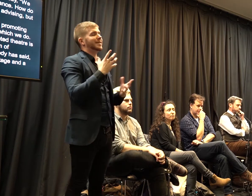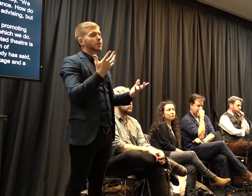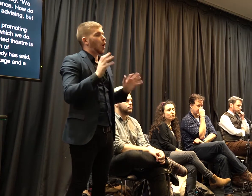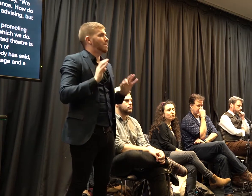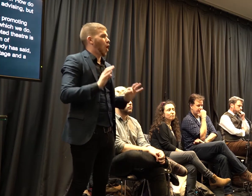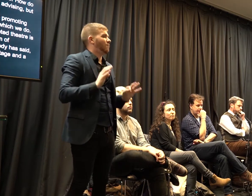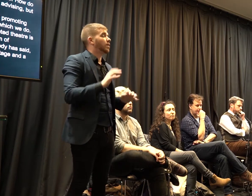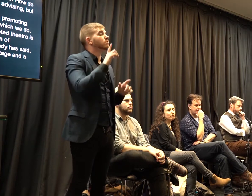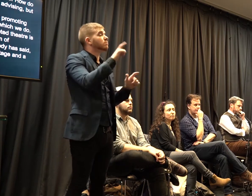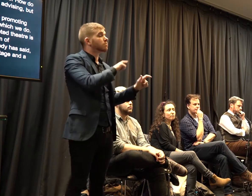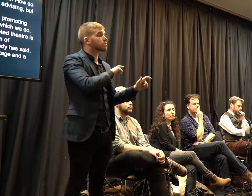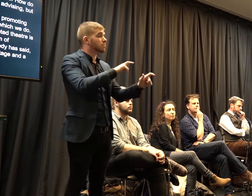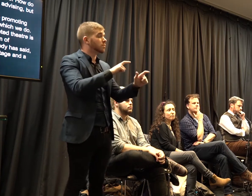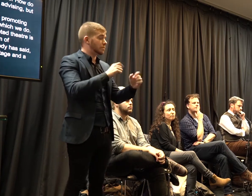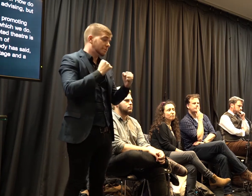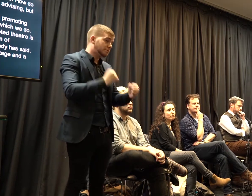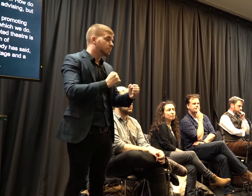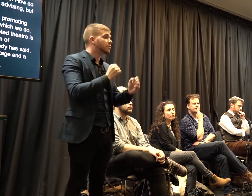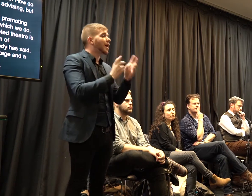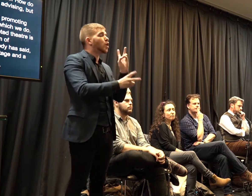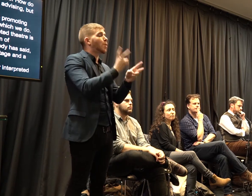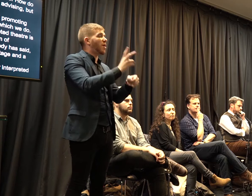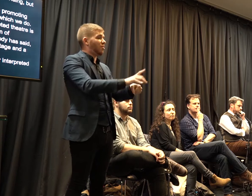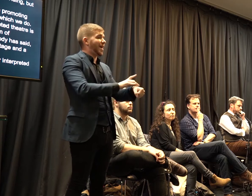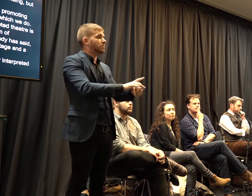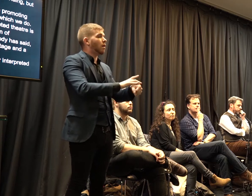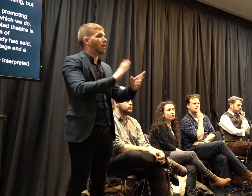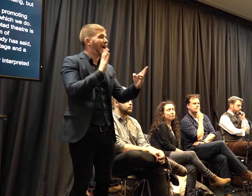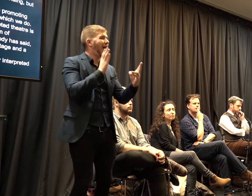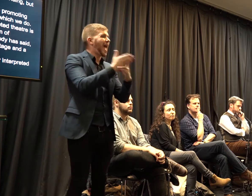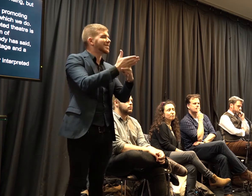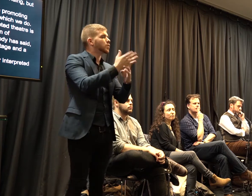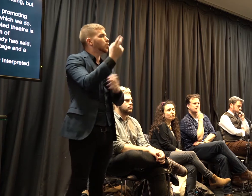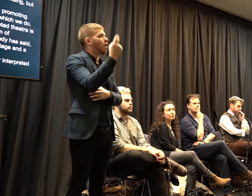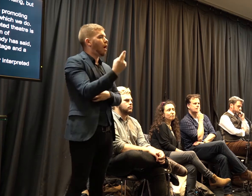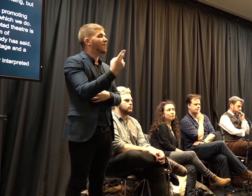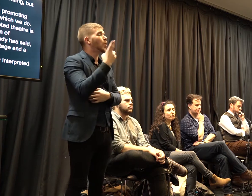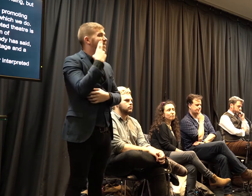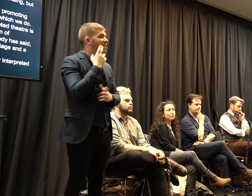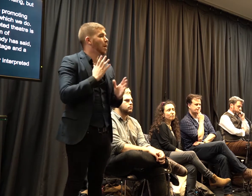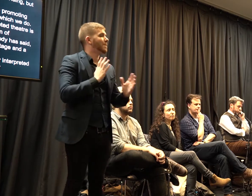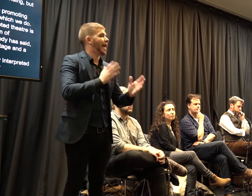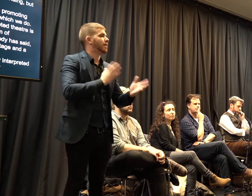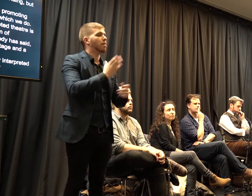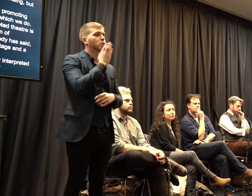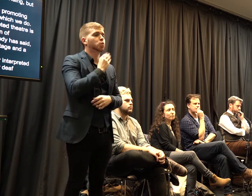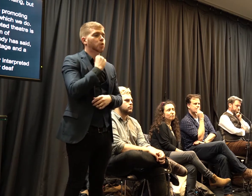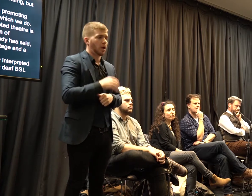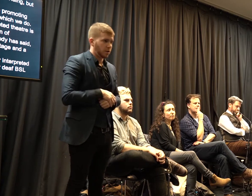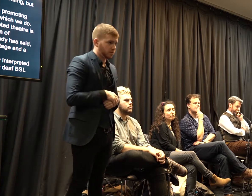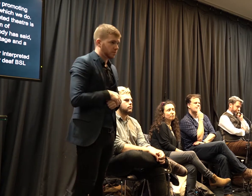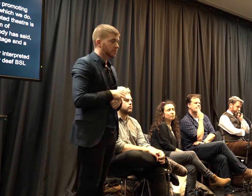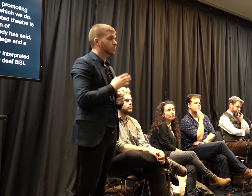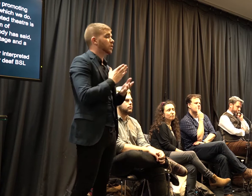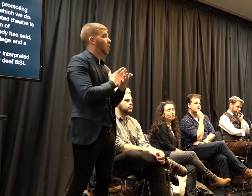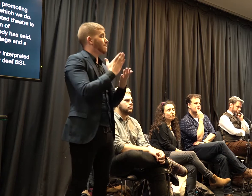still believe there is a place for interpreted theatre in the realm of access to the arts for deaf BSL users. It's